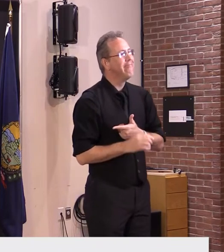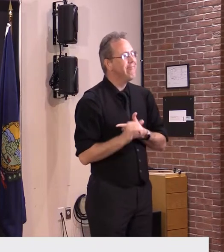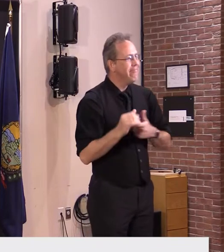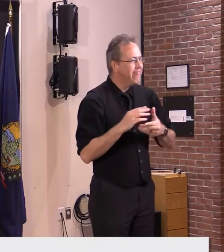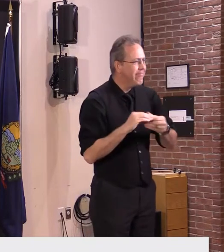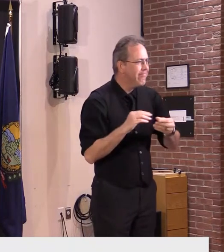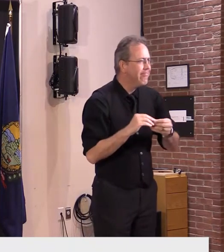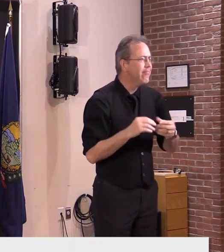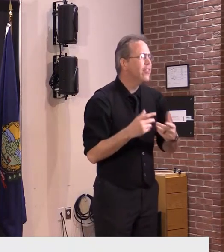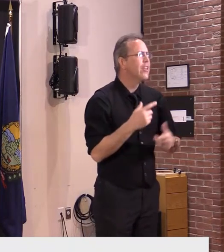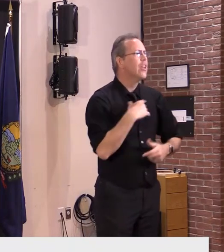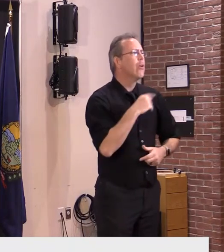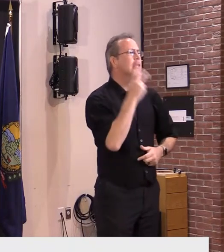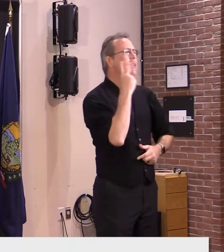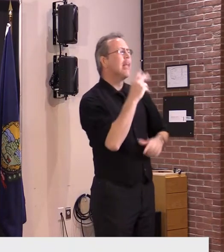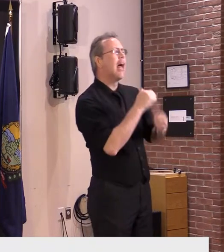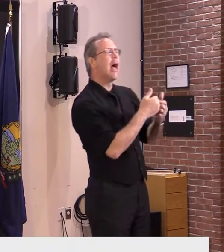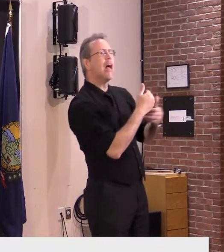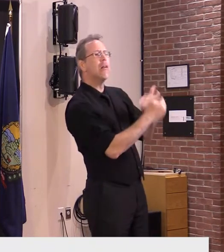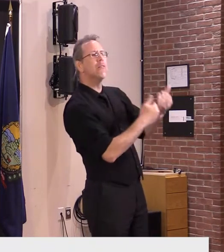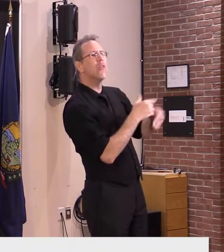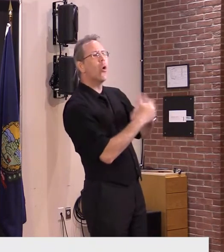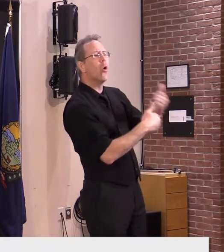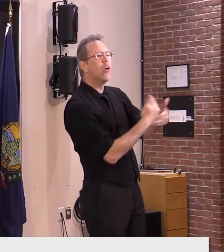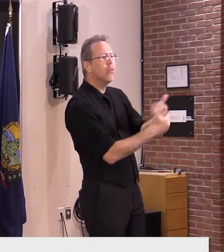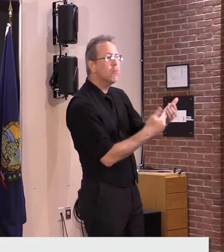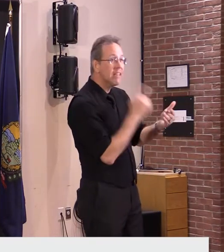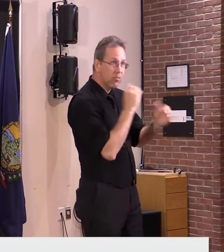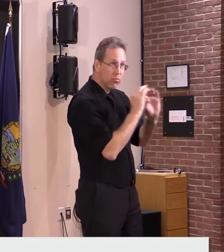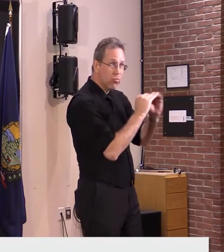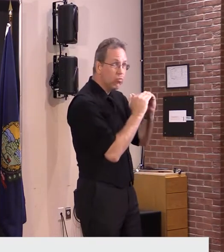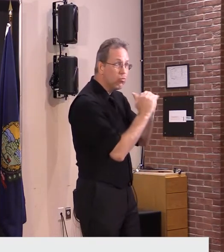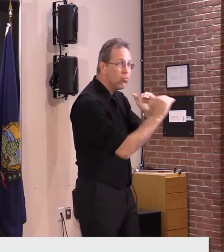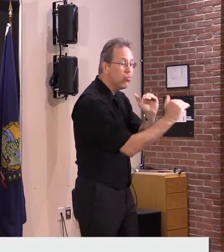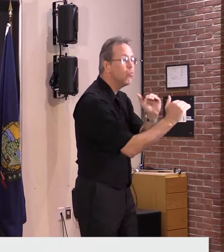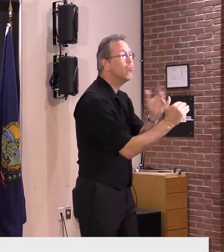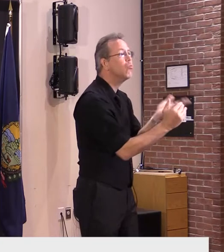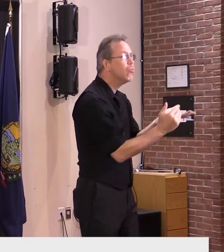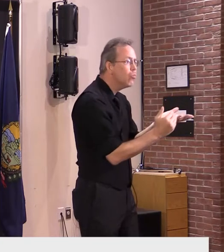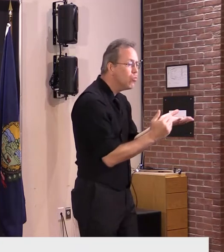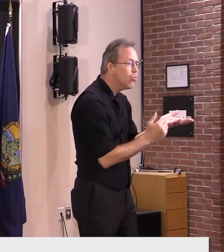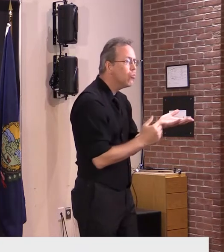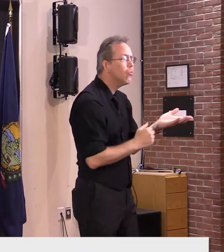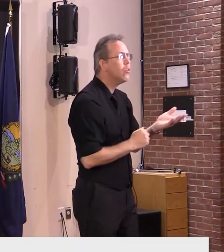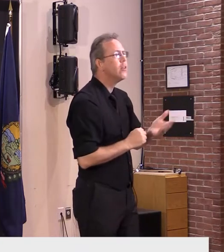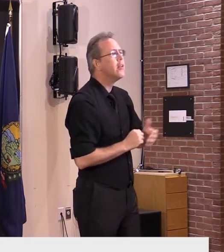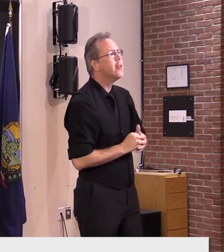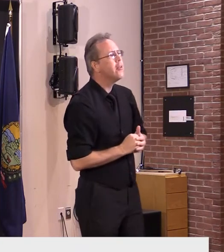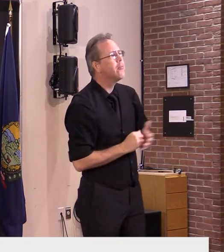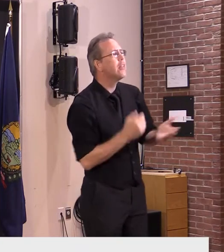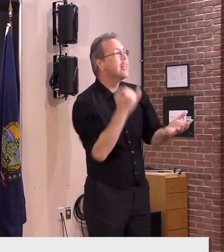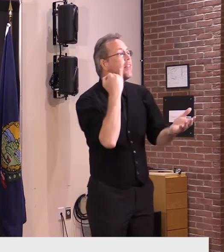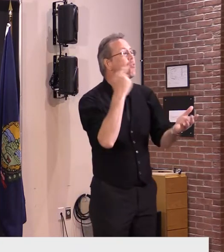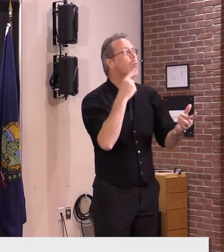if this is consistent. If we repeat this, we'll have to wait for the next quarter to make any decisions